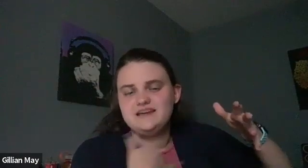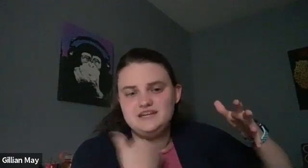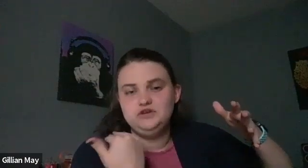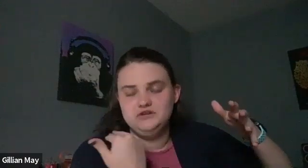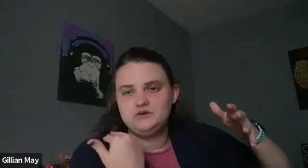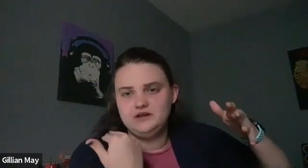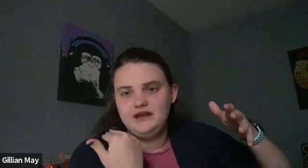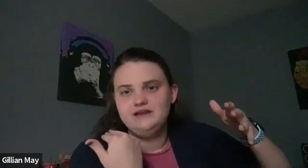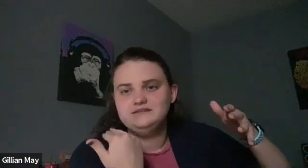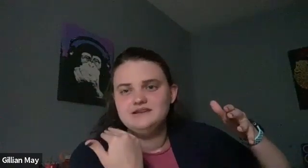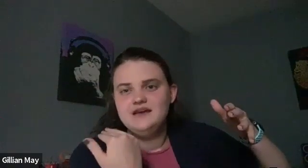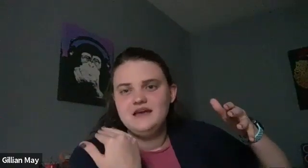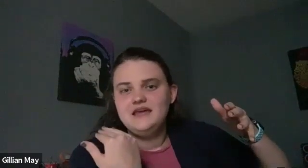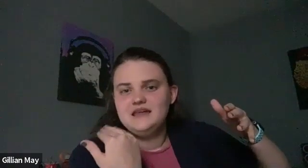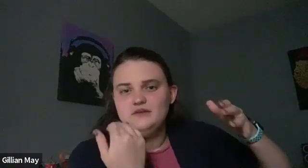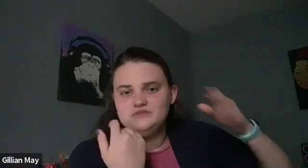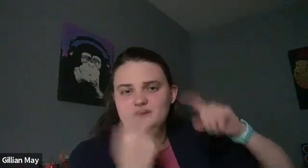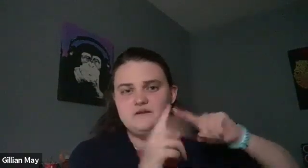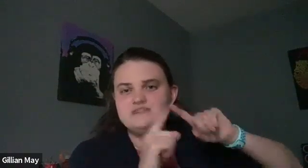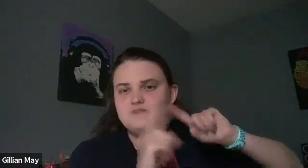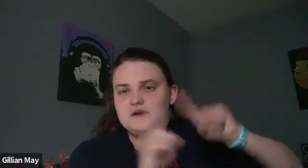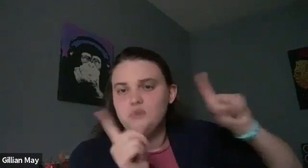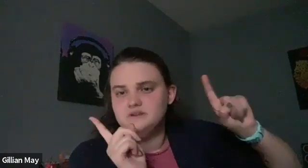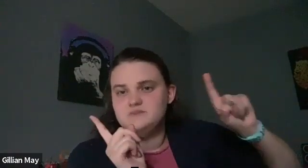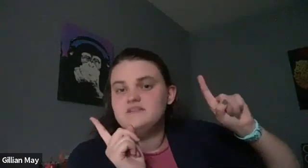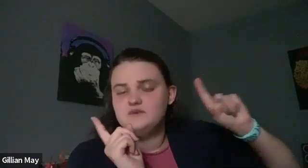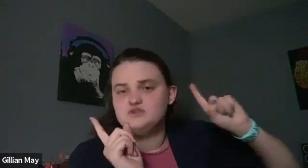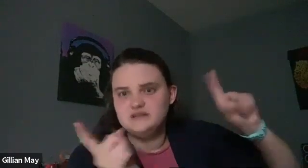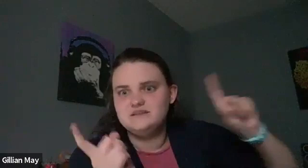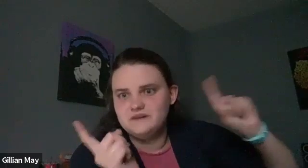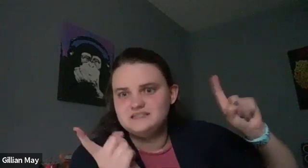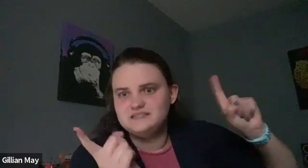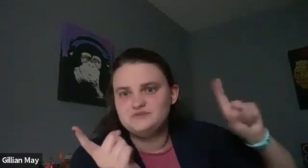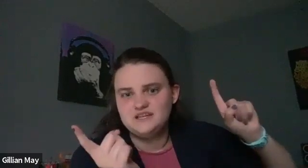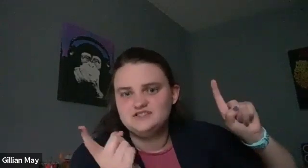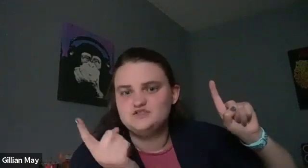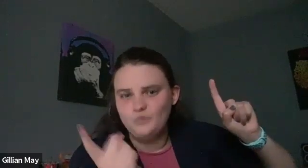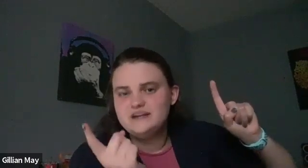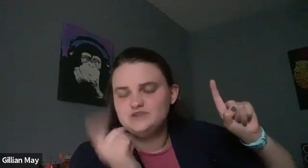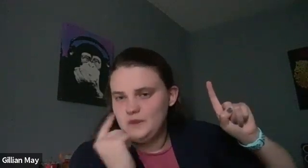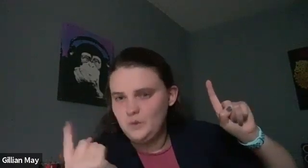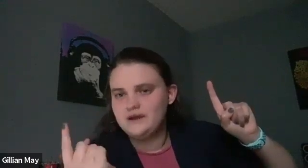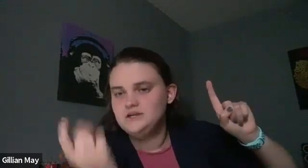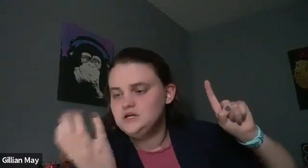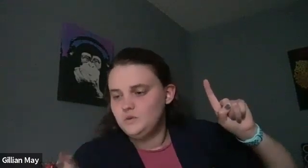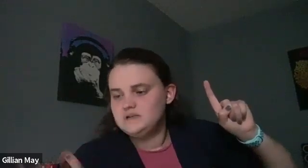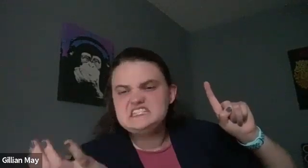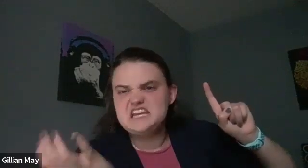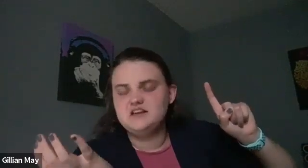kid who enjoyed her cakes. And it's very important to me that those are identified as different things, because one is only one singular